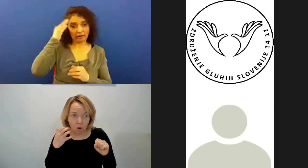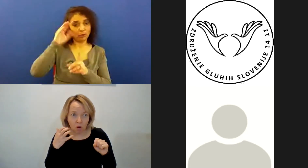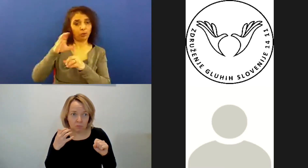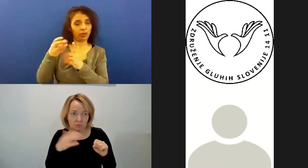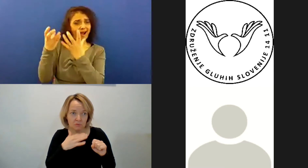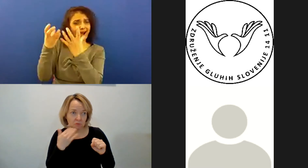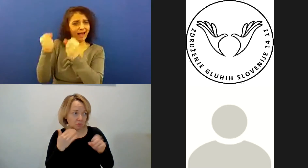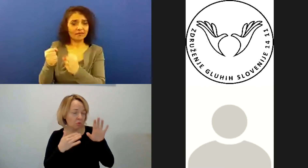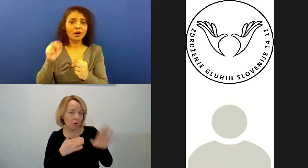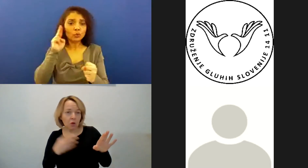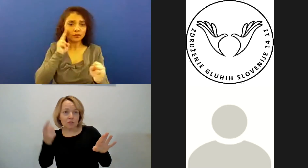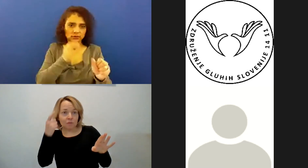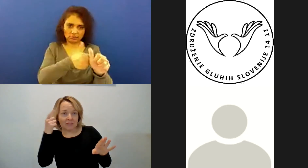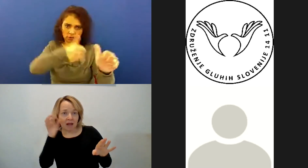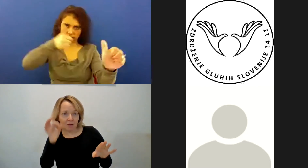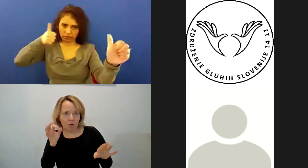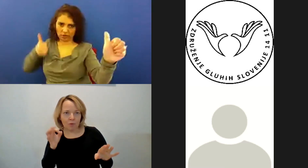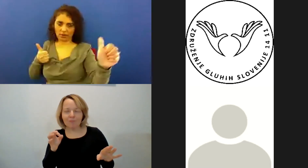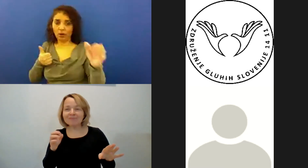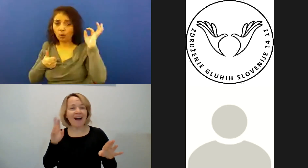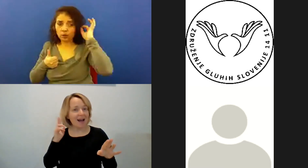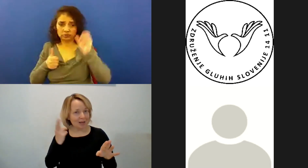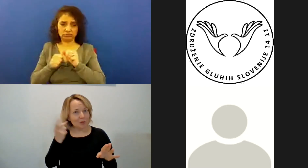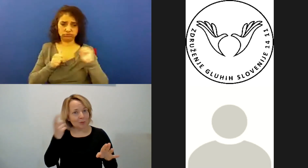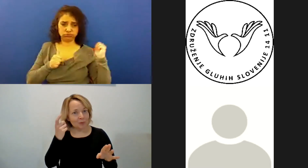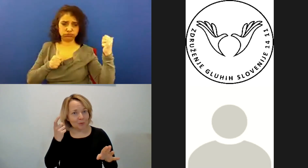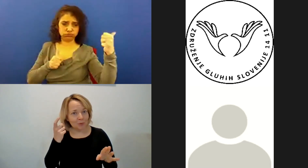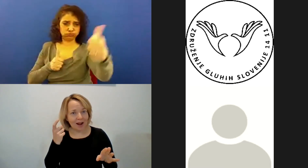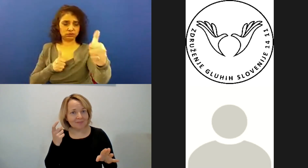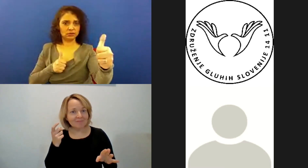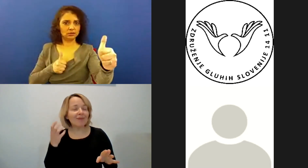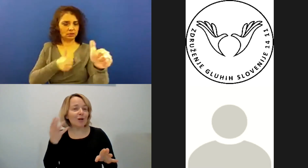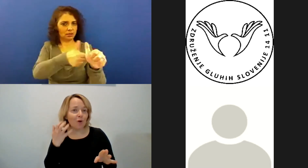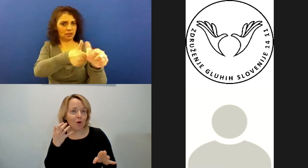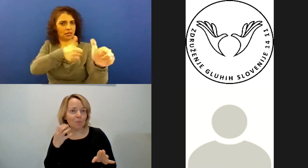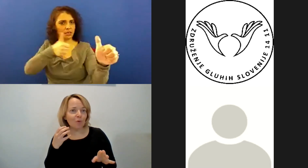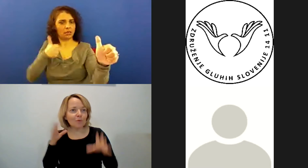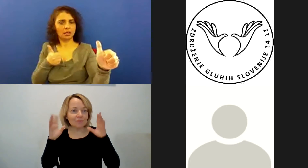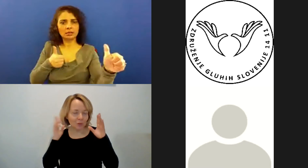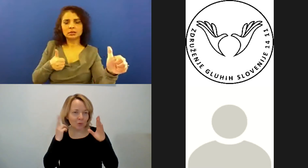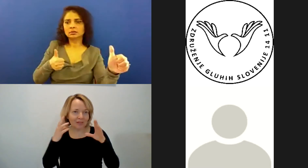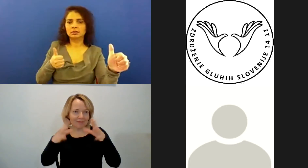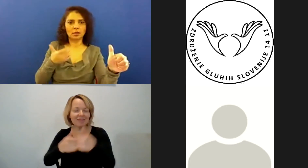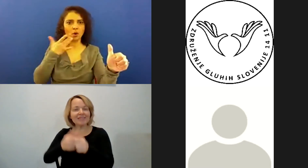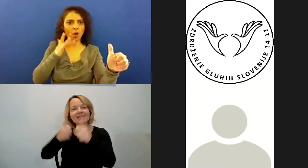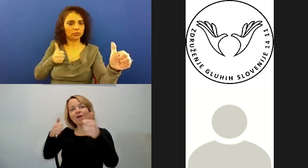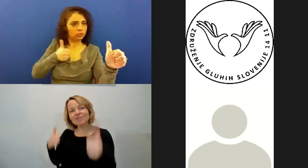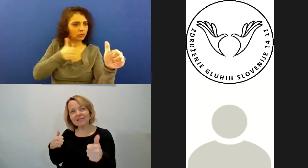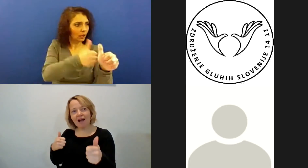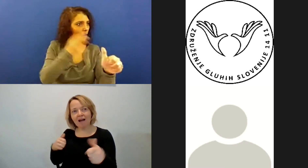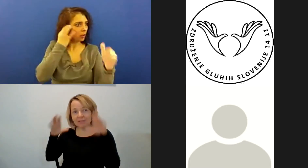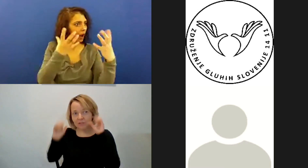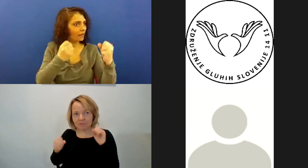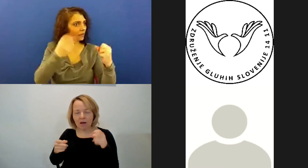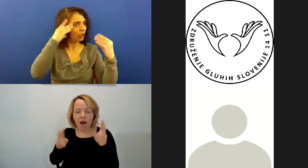In Holland, there's many Roma women, but deaf Roma women were lacking